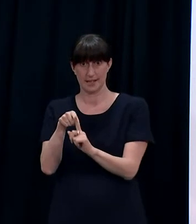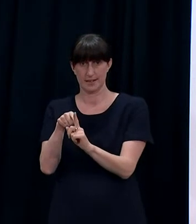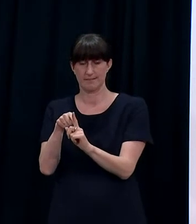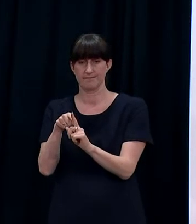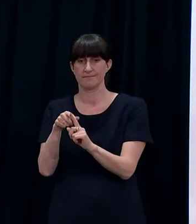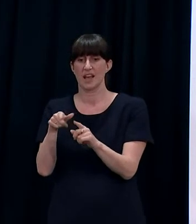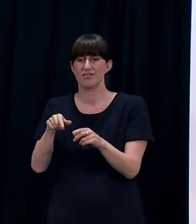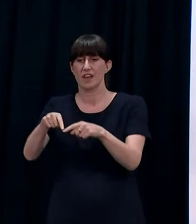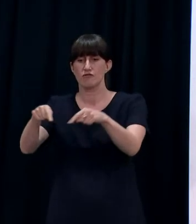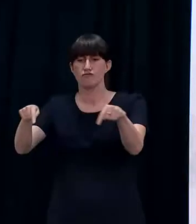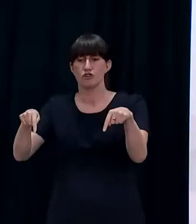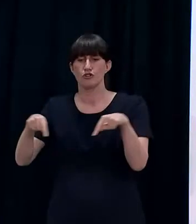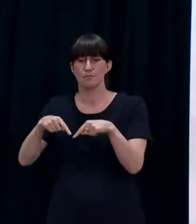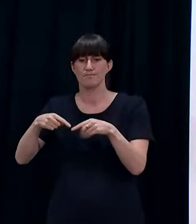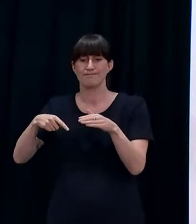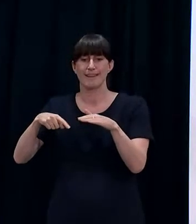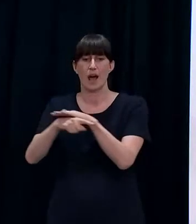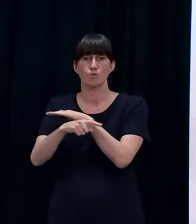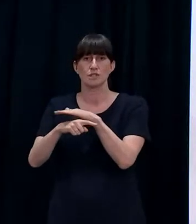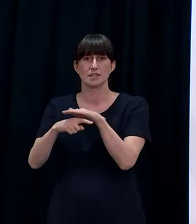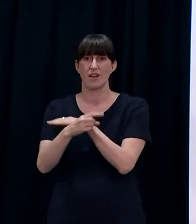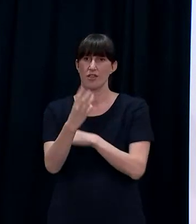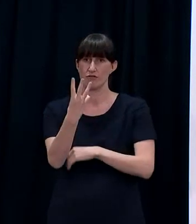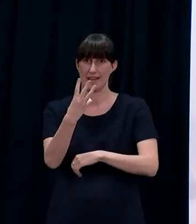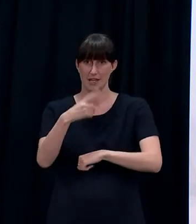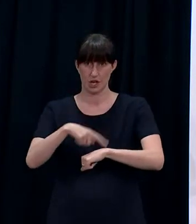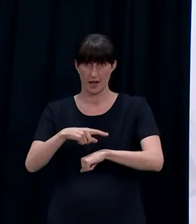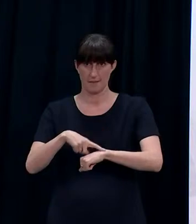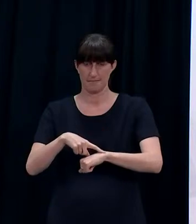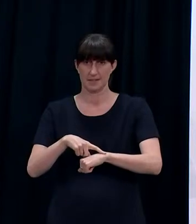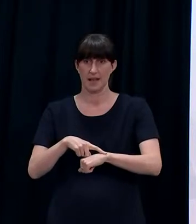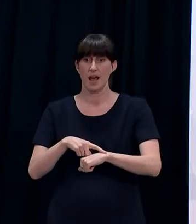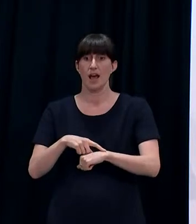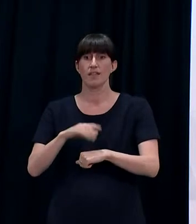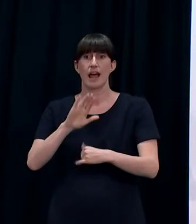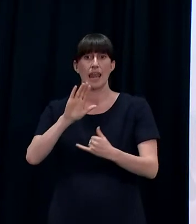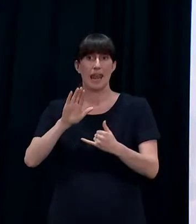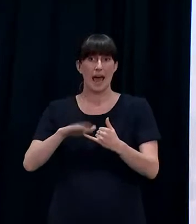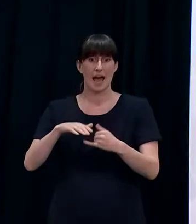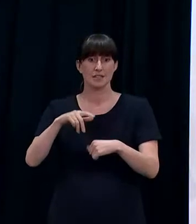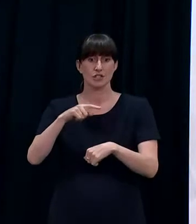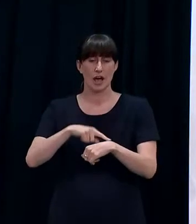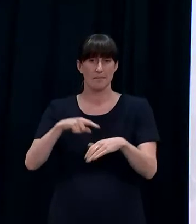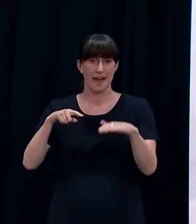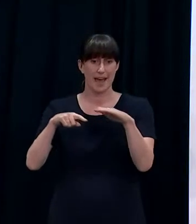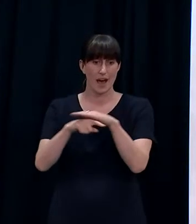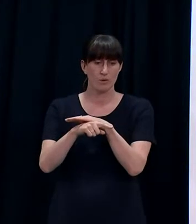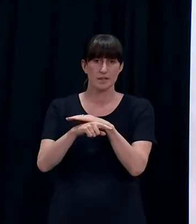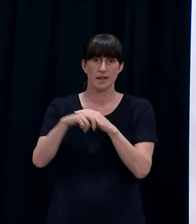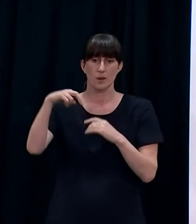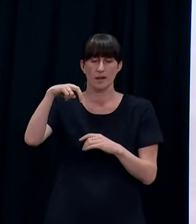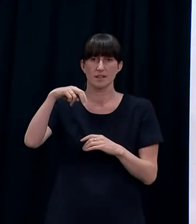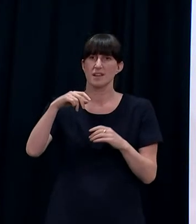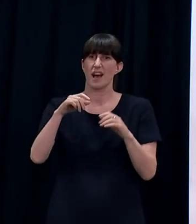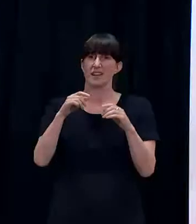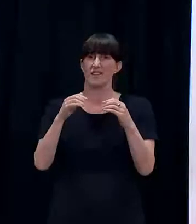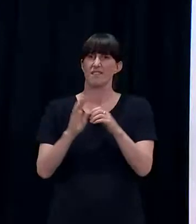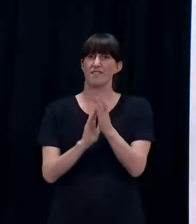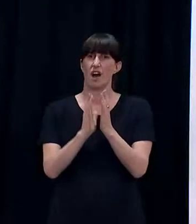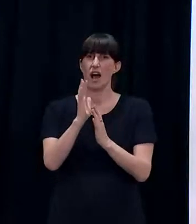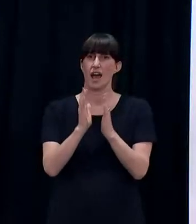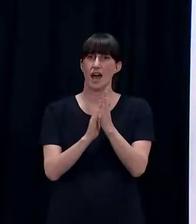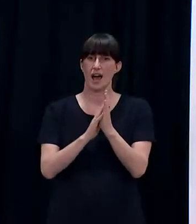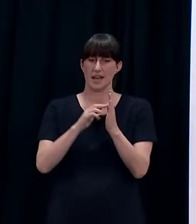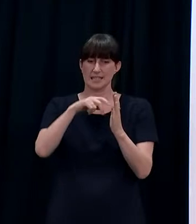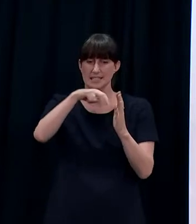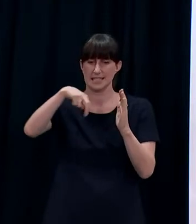p.m. And 1:04 p.m. On the final occasion, they left down a fire stairwell and approached the fence line. After